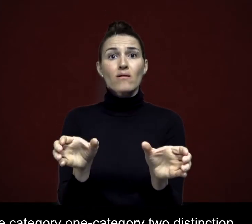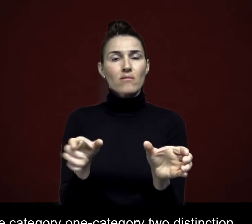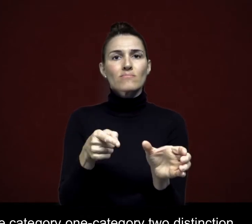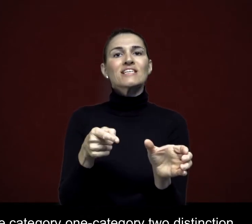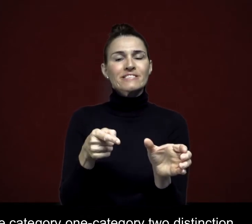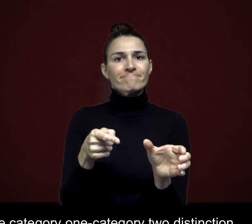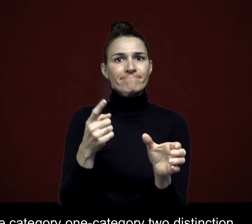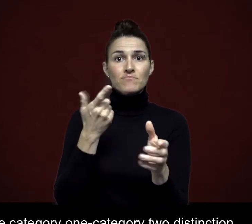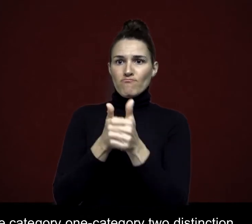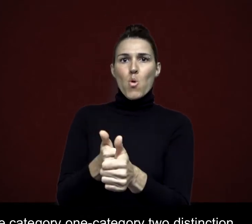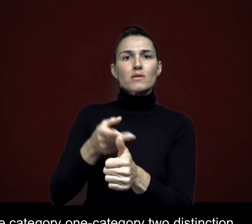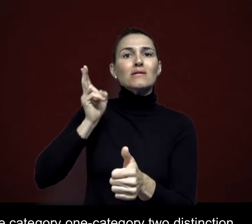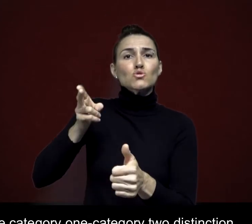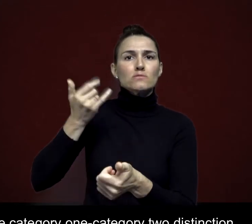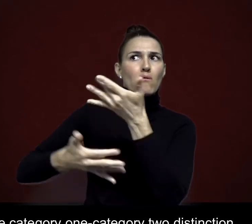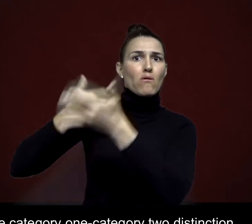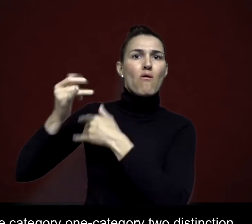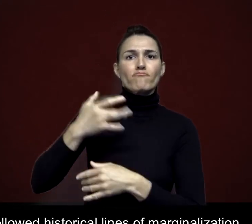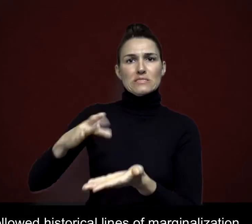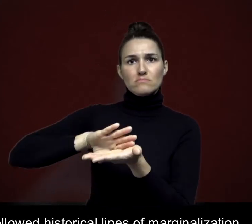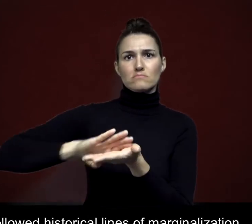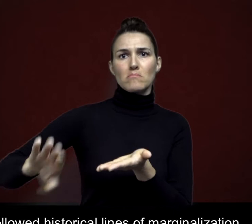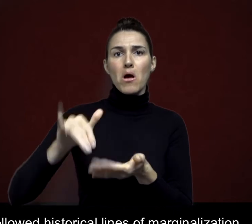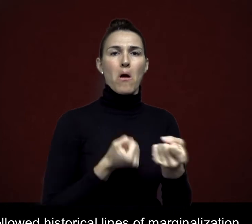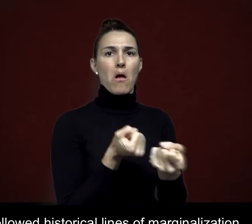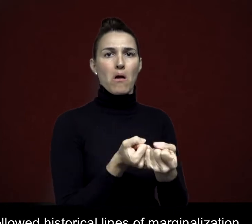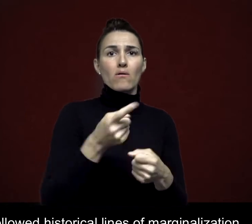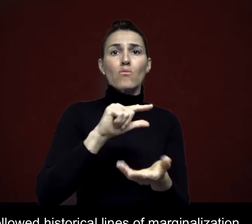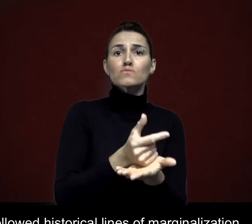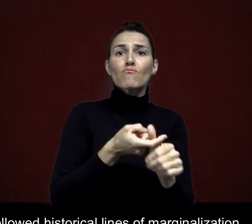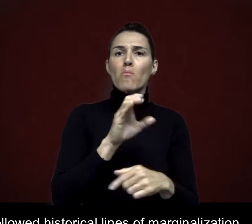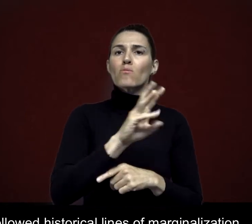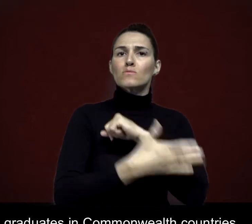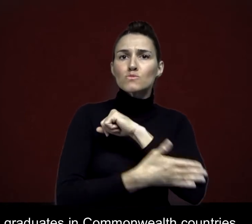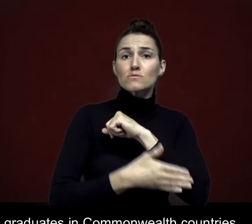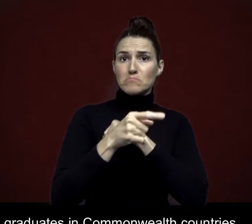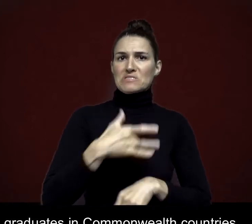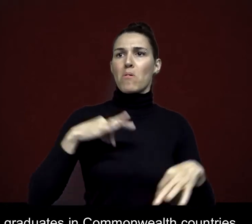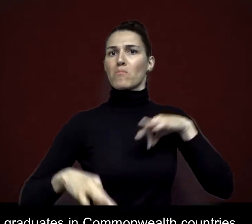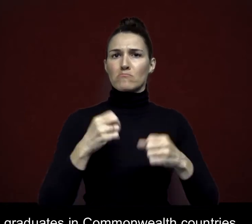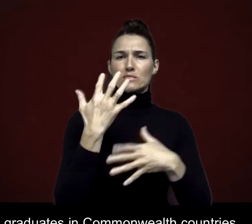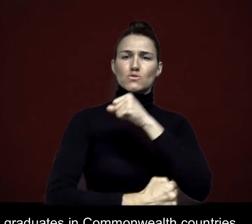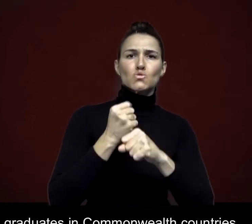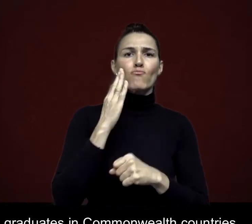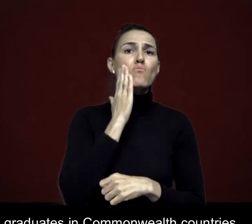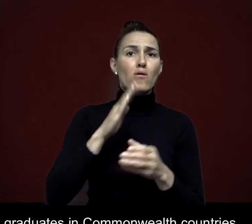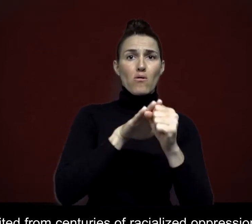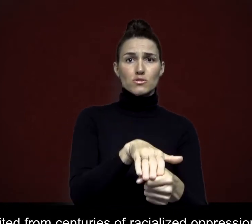the Category 1, Category 2 distinction effectively followed historical lines of marginalization by favoring graduates in Commonwealth countries which